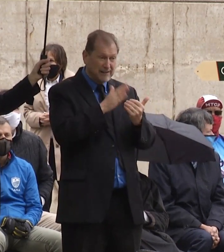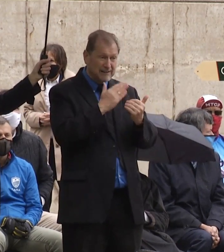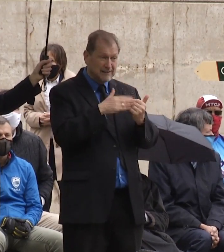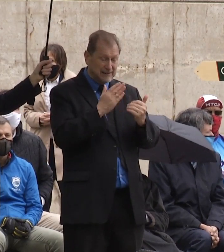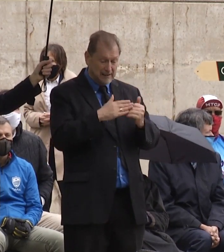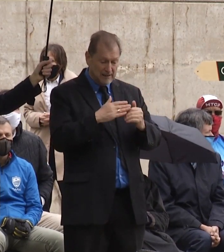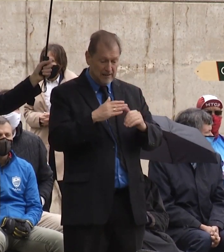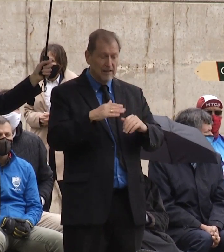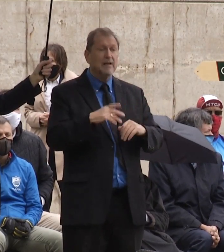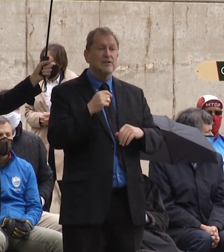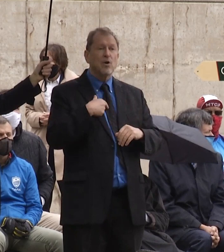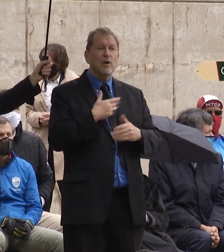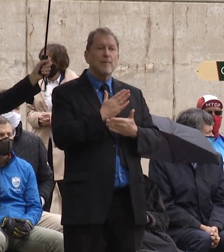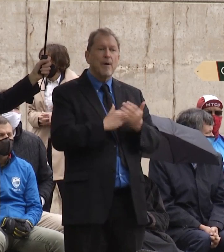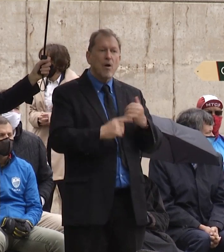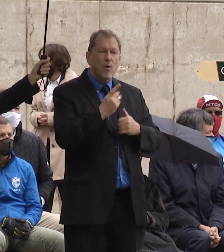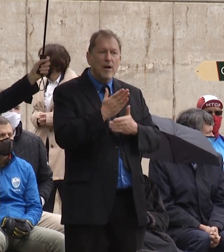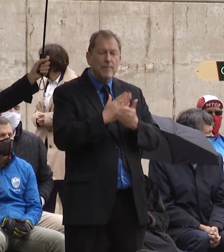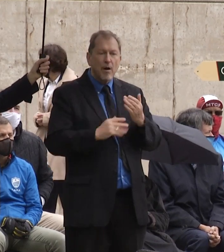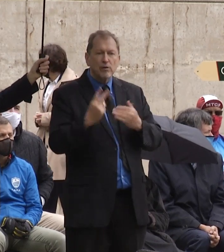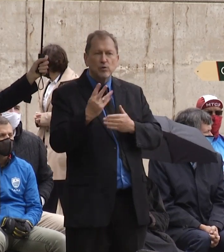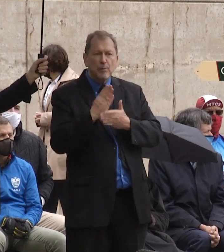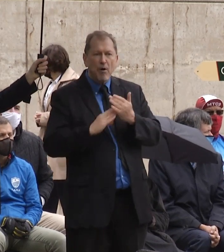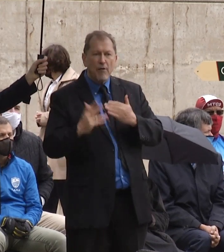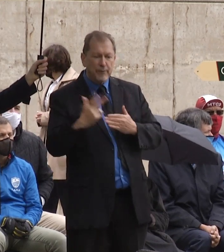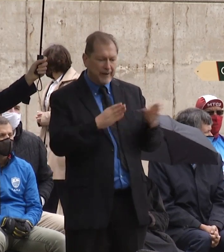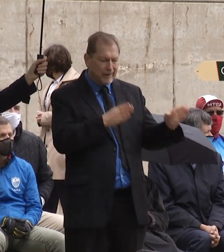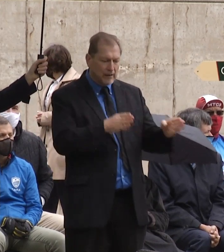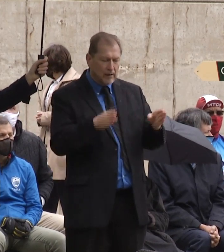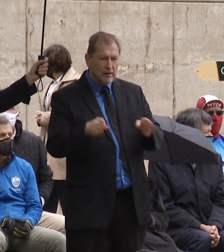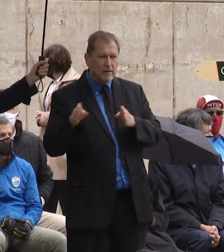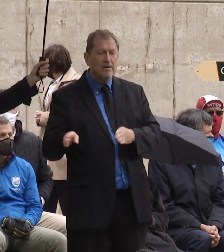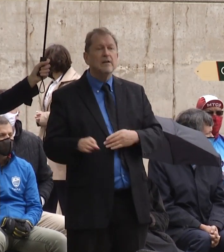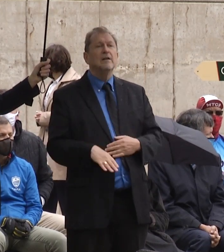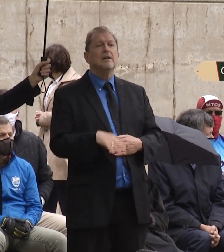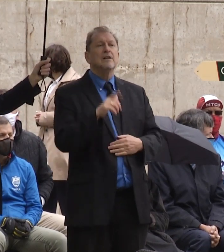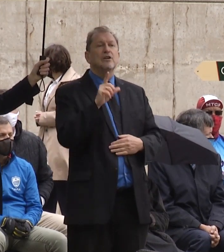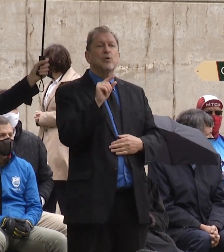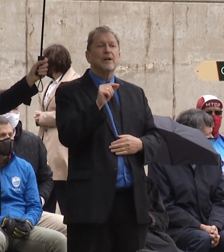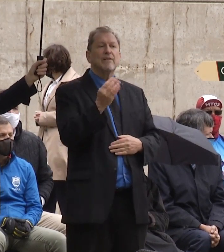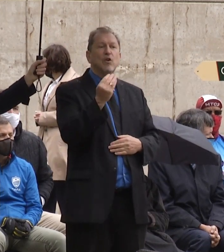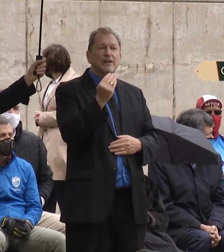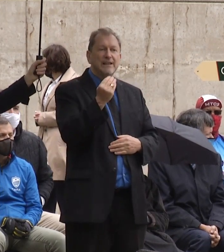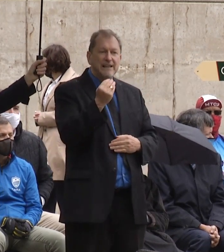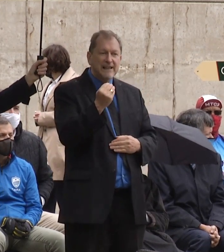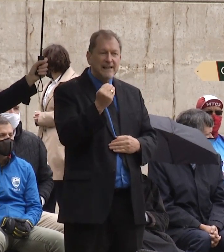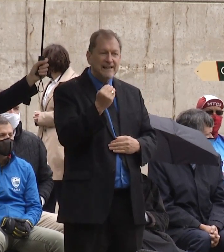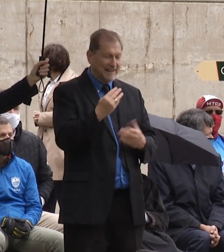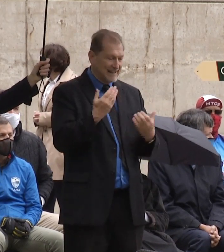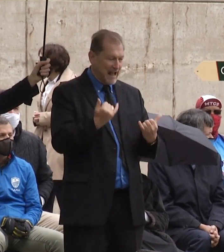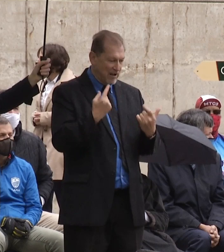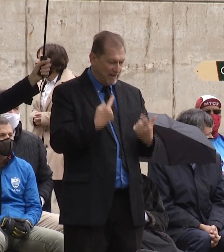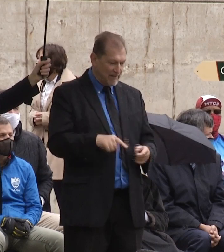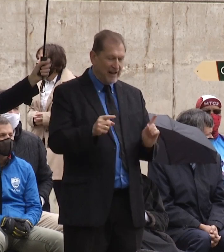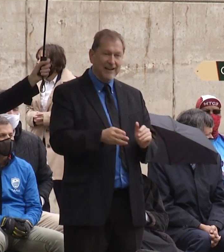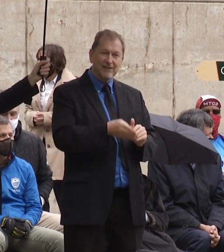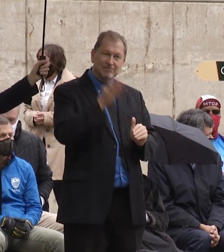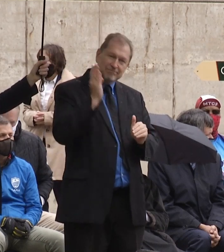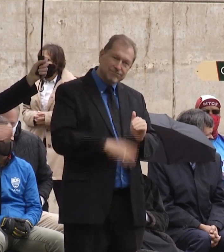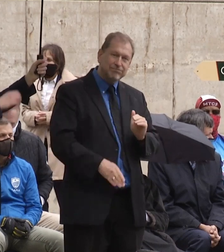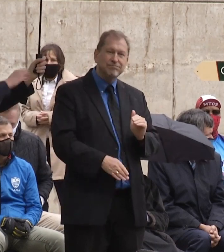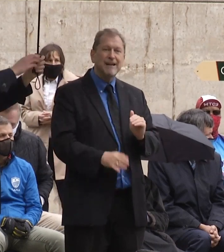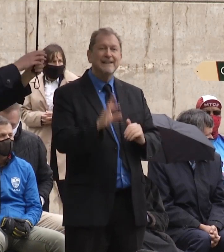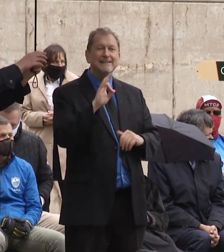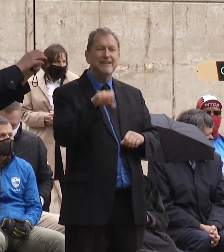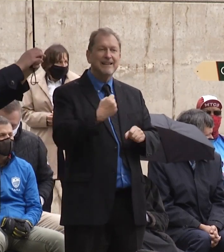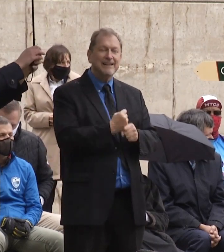was built in 3 phases, starting in 2014. I think I was like 9 years old. And now it's done, right? It's taken a while, but we did